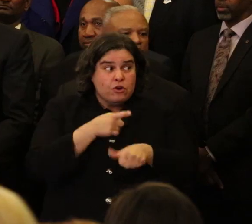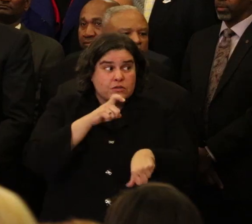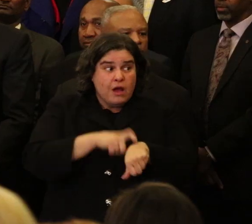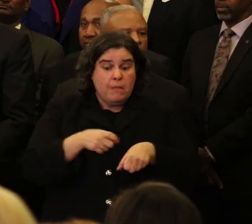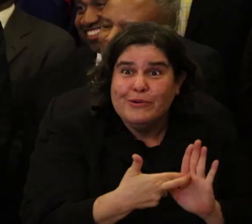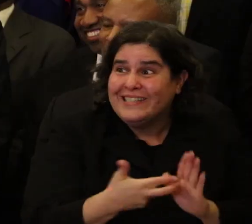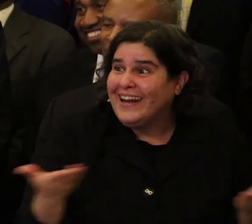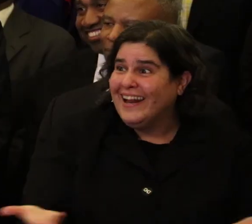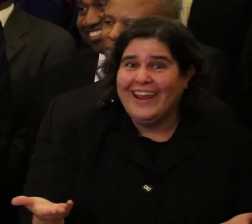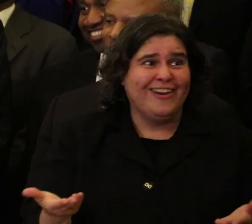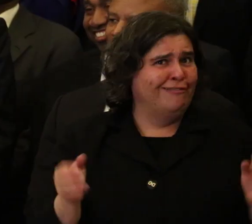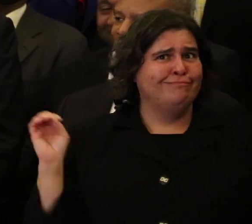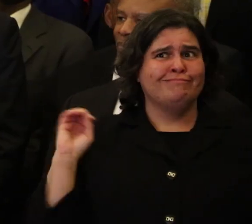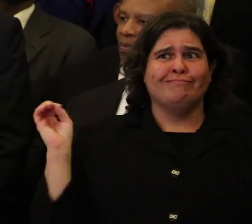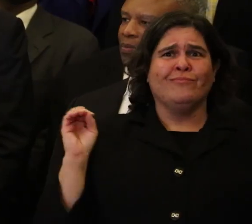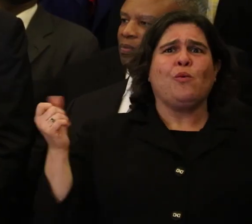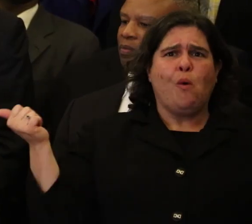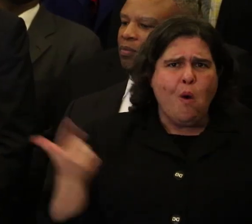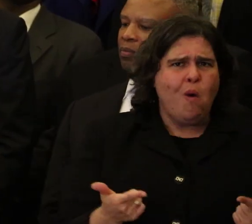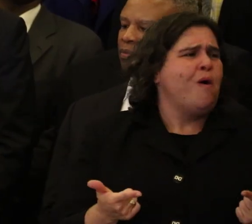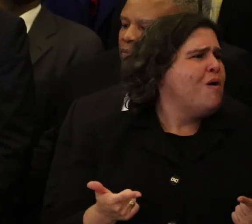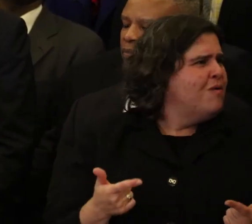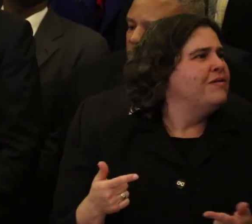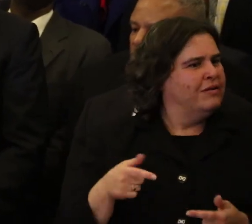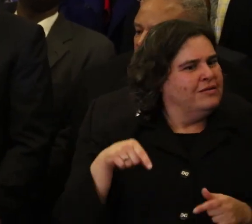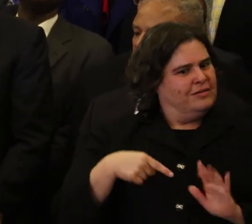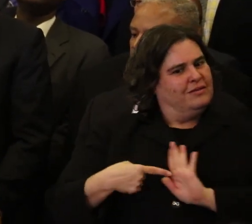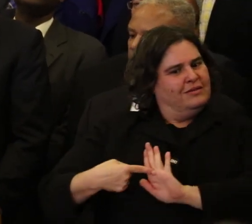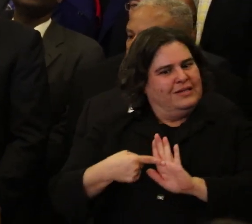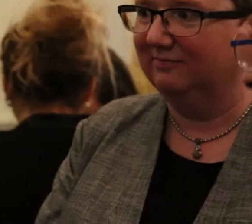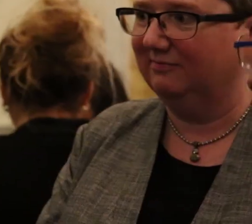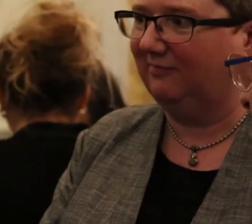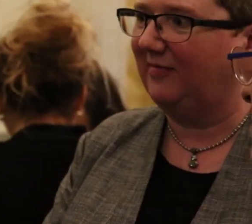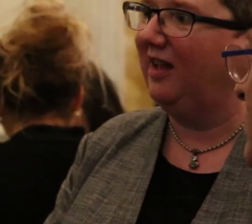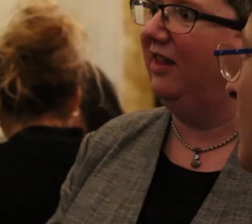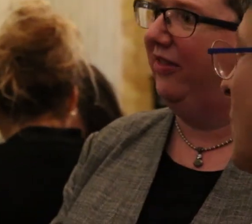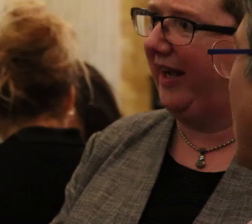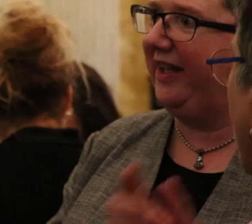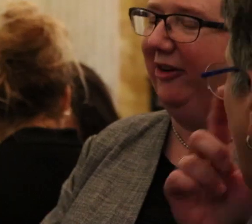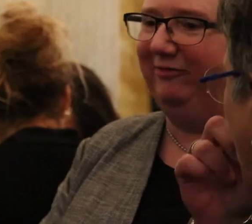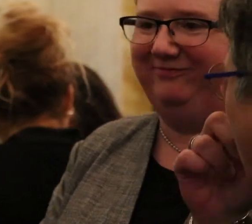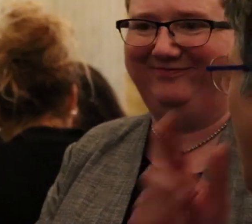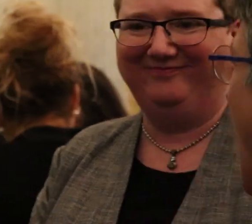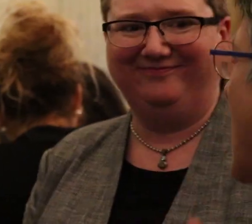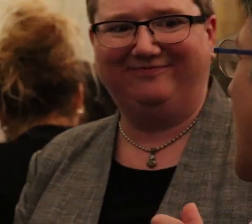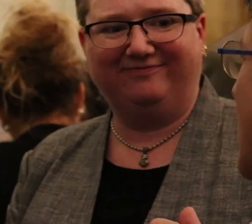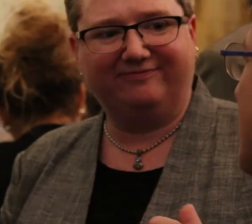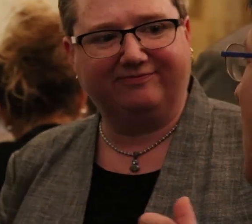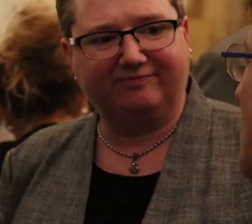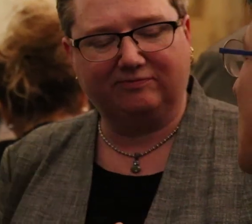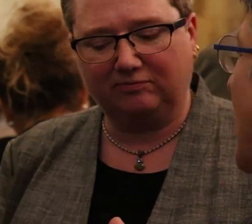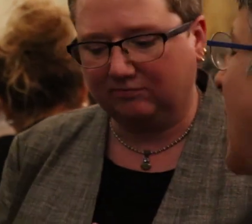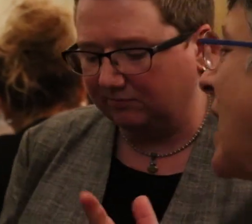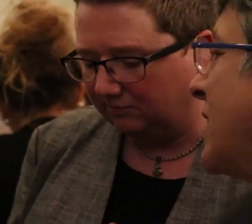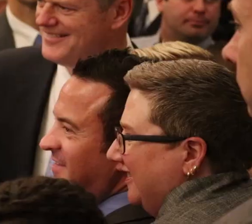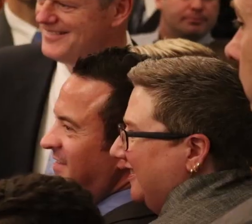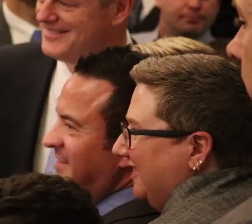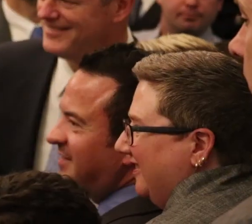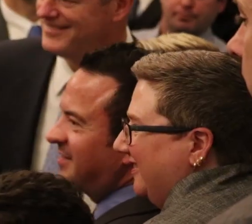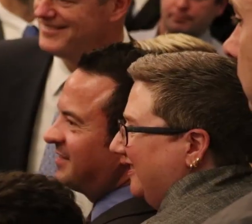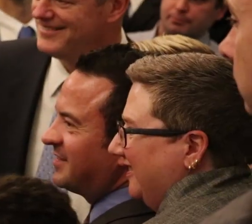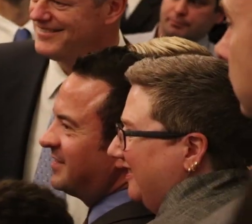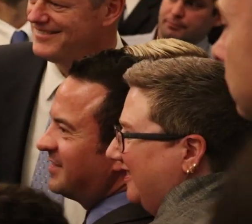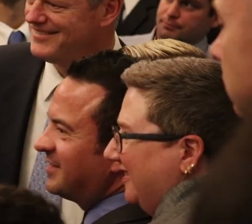opportunities for businesses owned by those with disabilities. Today, we also continue to lead by example. We want to thank